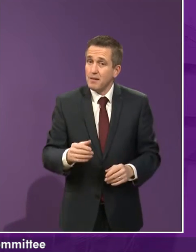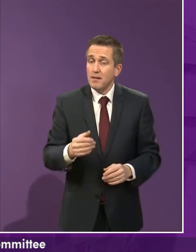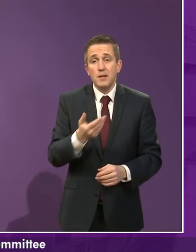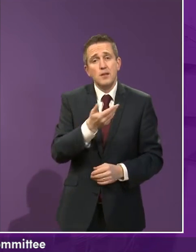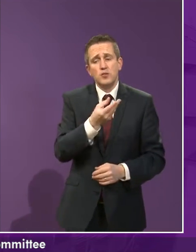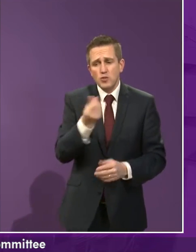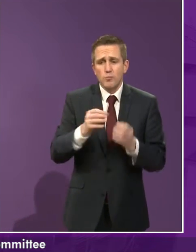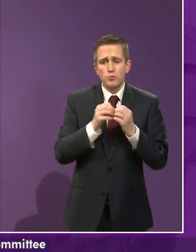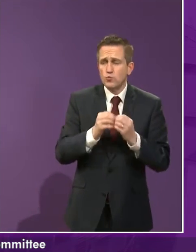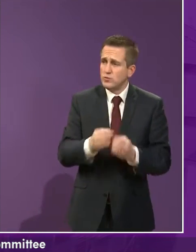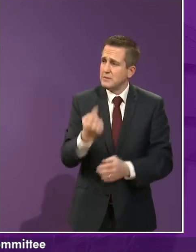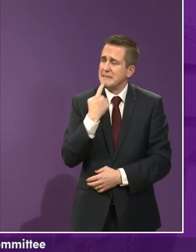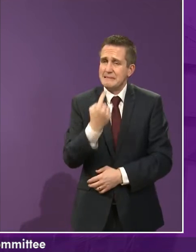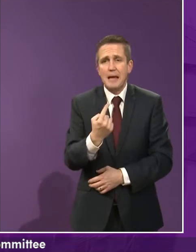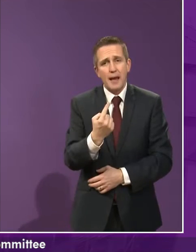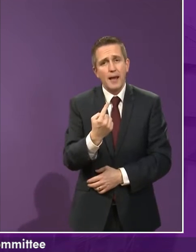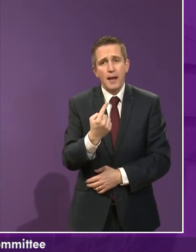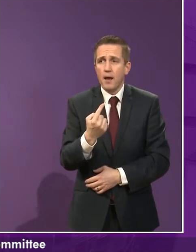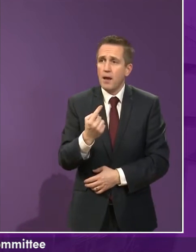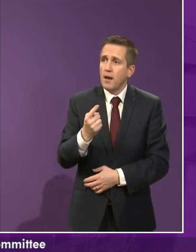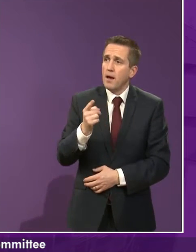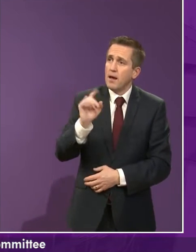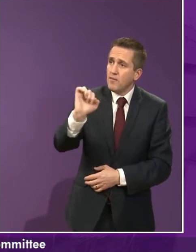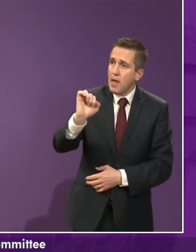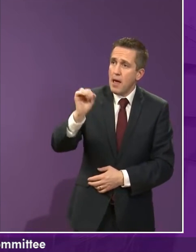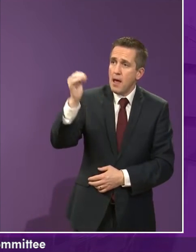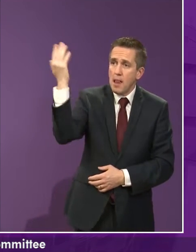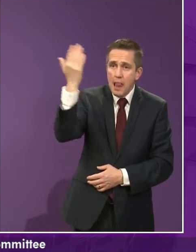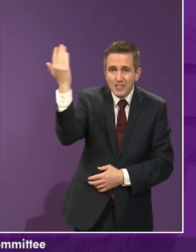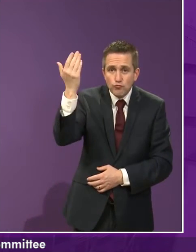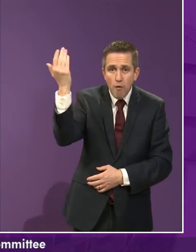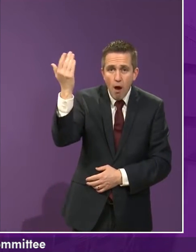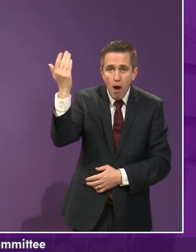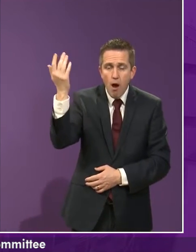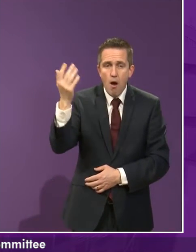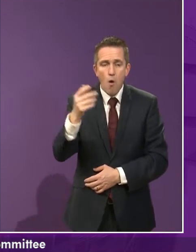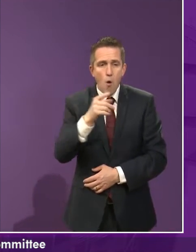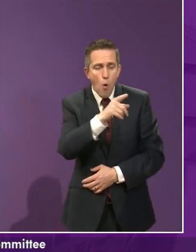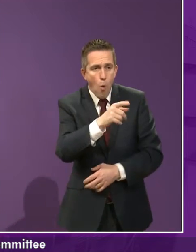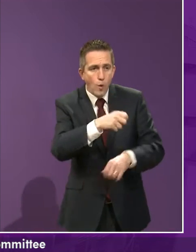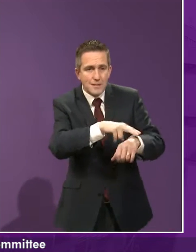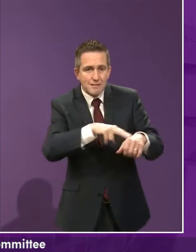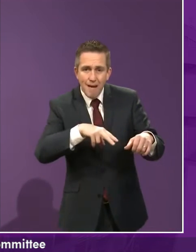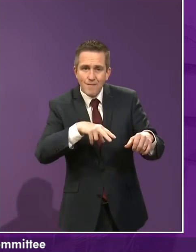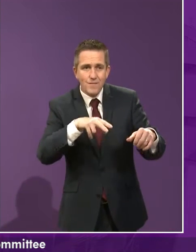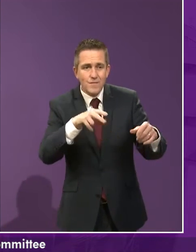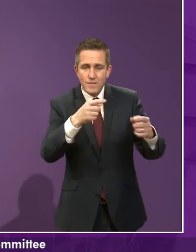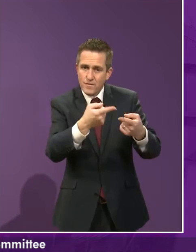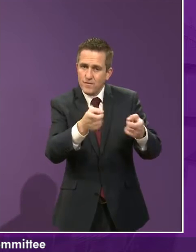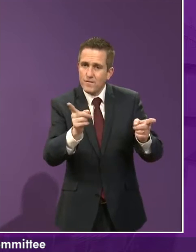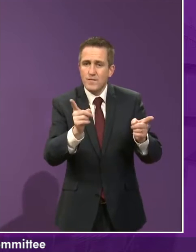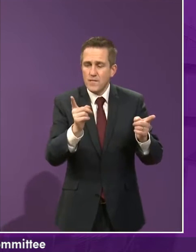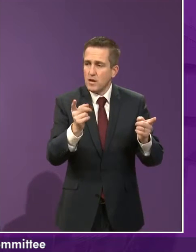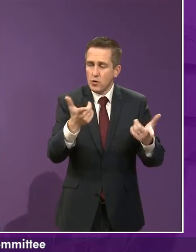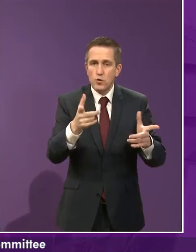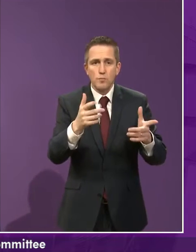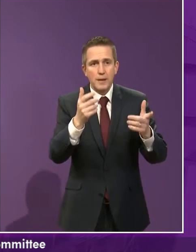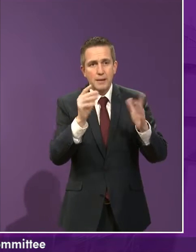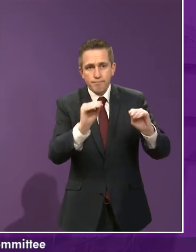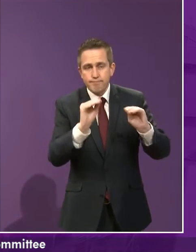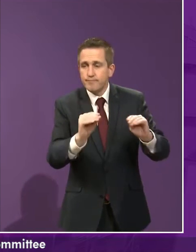confident in the lecture room or in classes when for instance, we